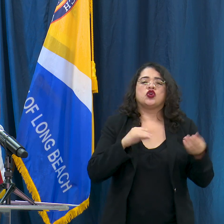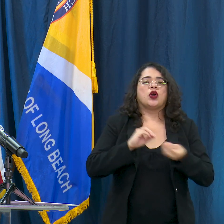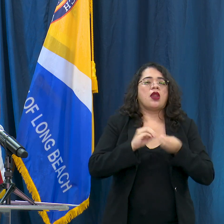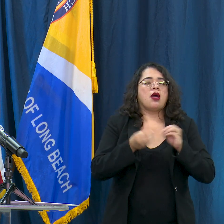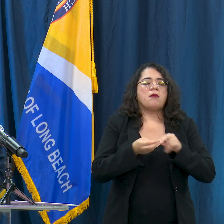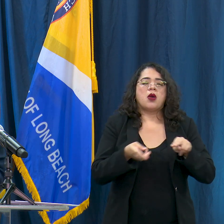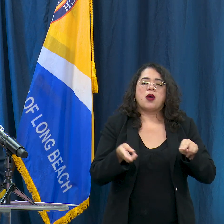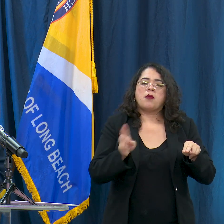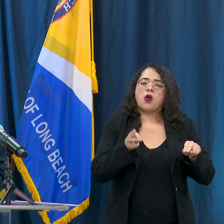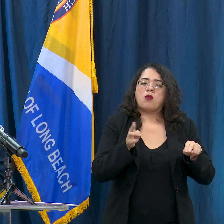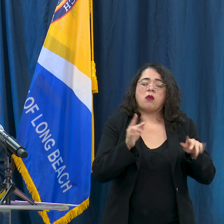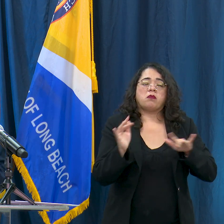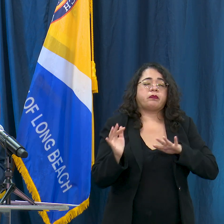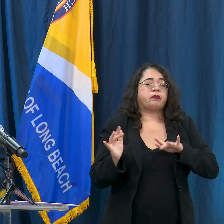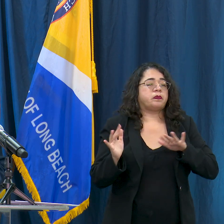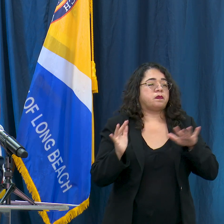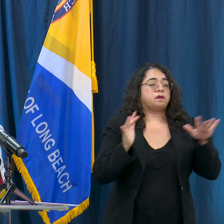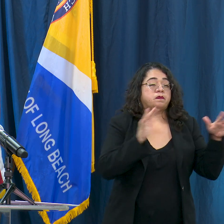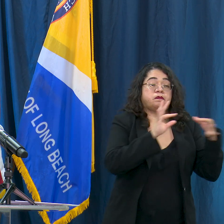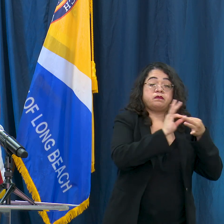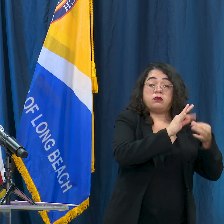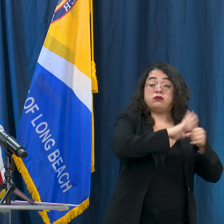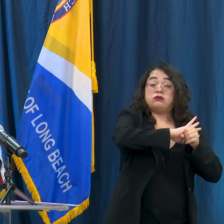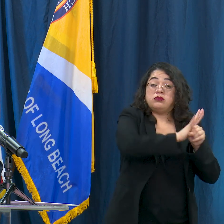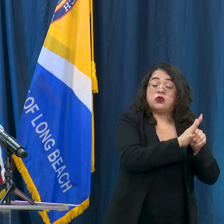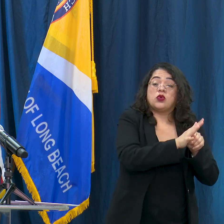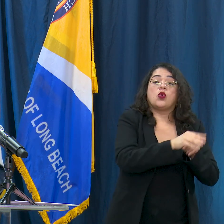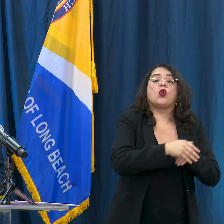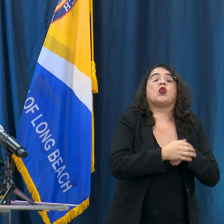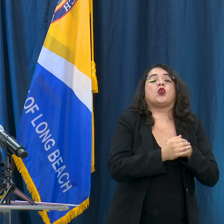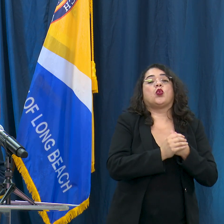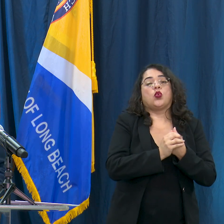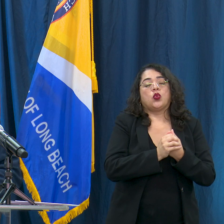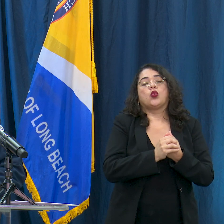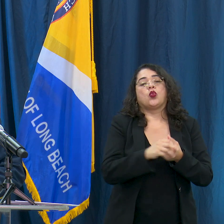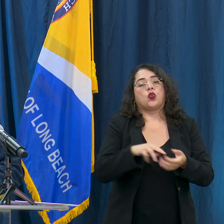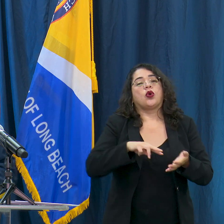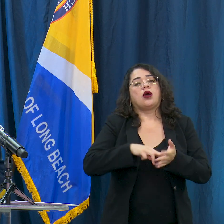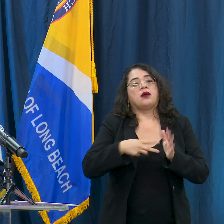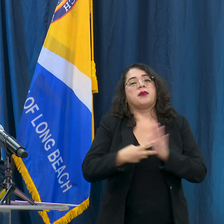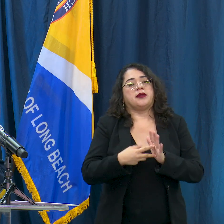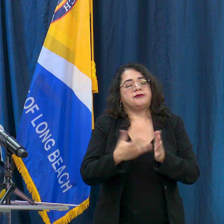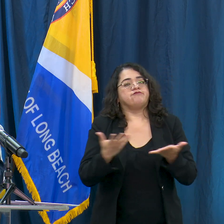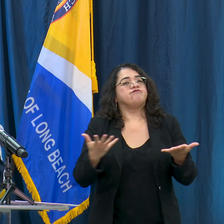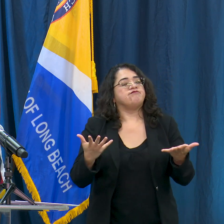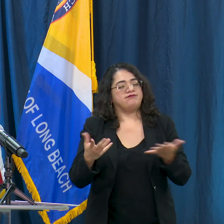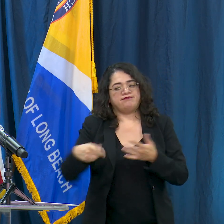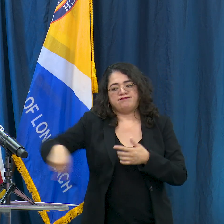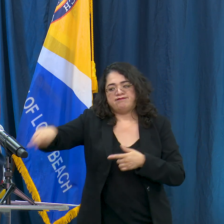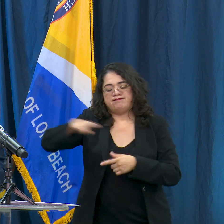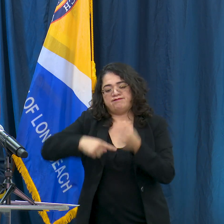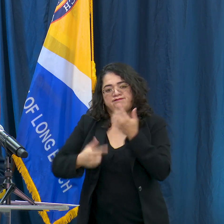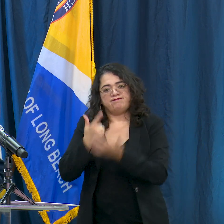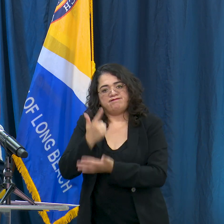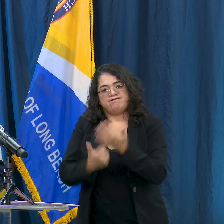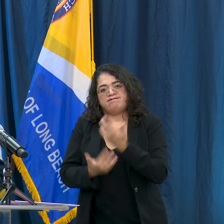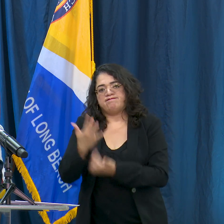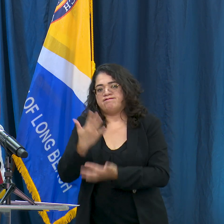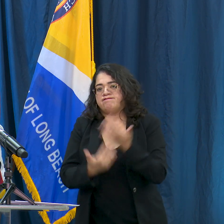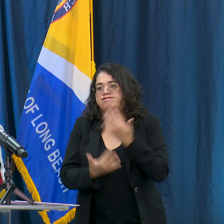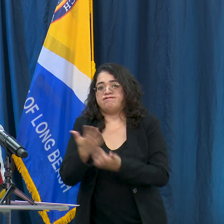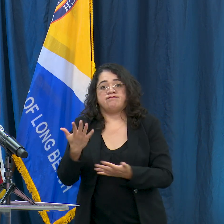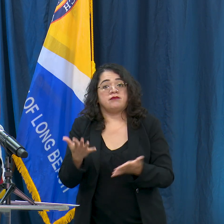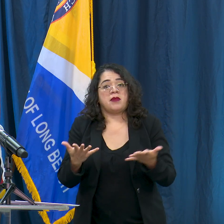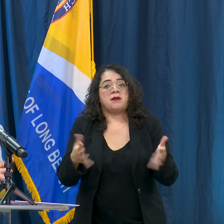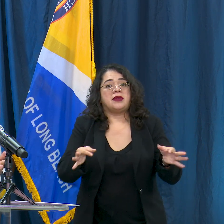they are sick or they are in critical condition, then we're going to have a different conversation about stopping or moving